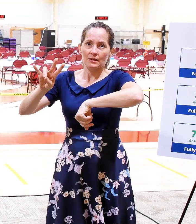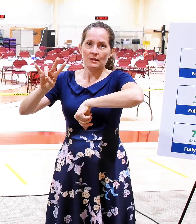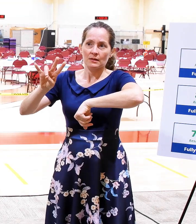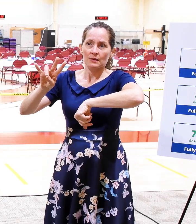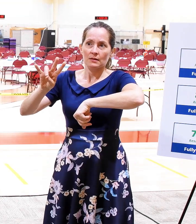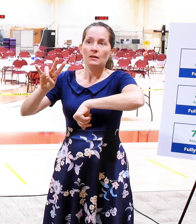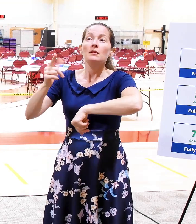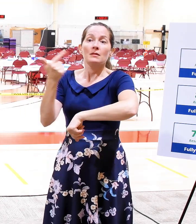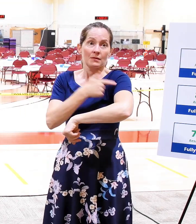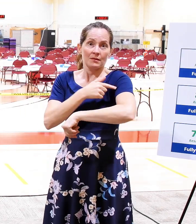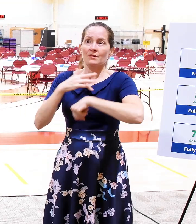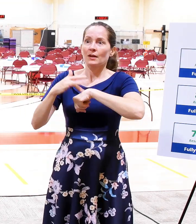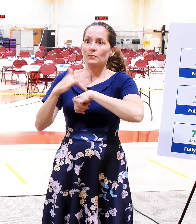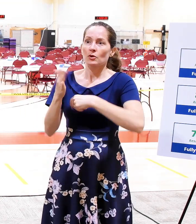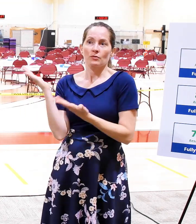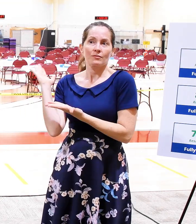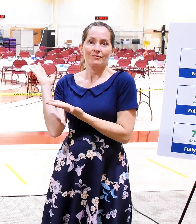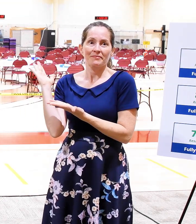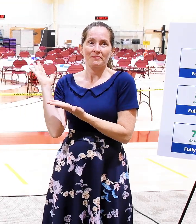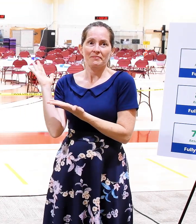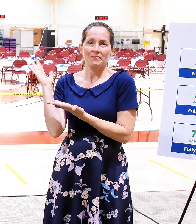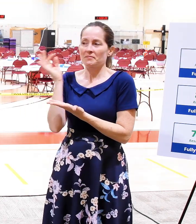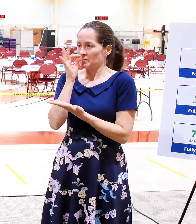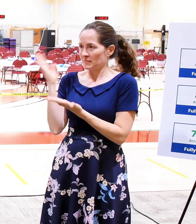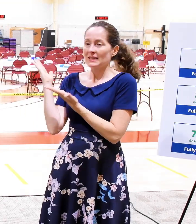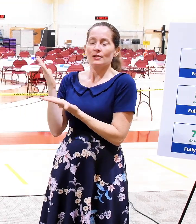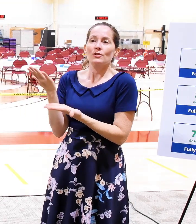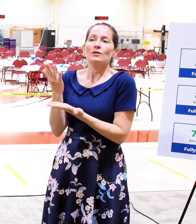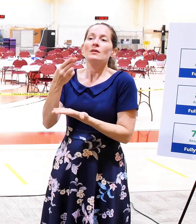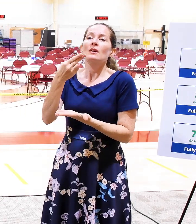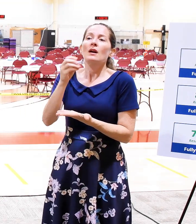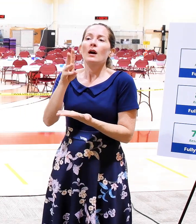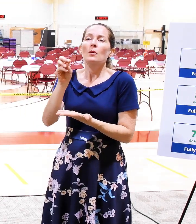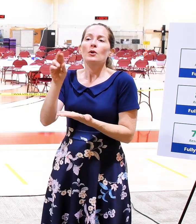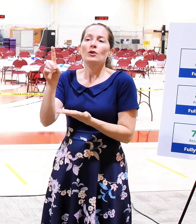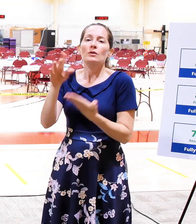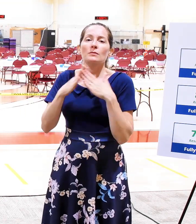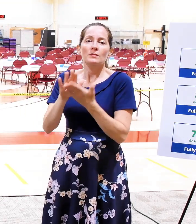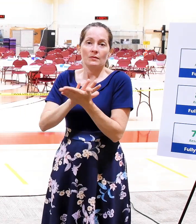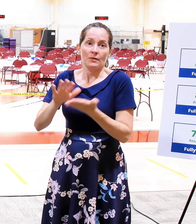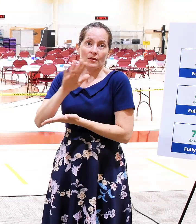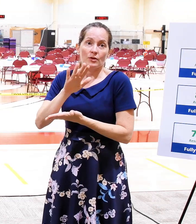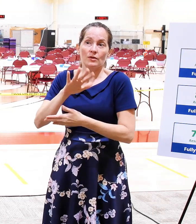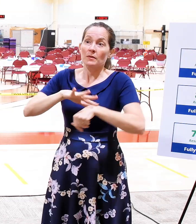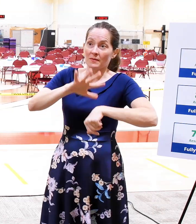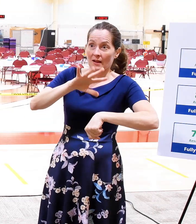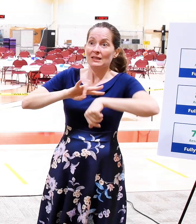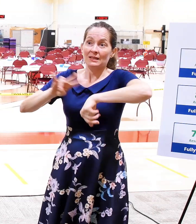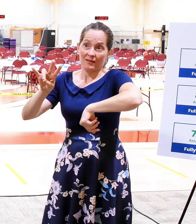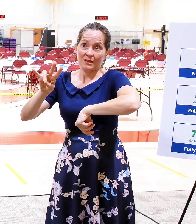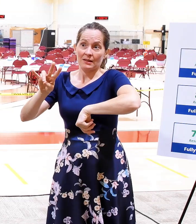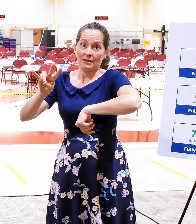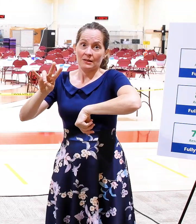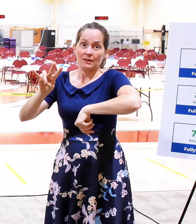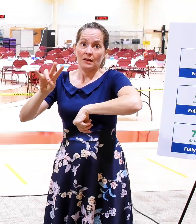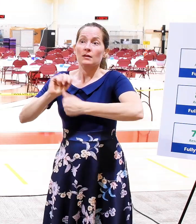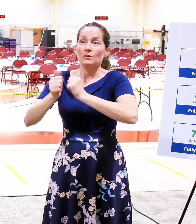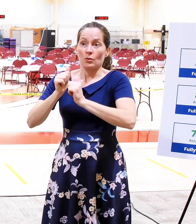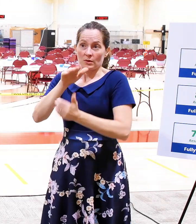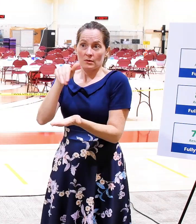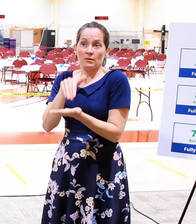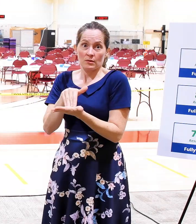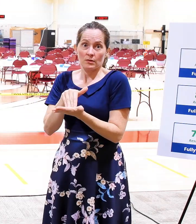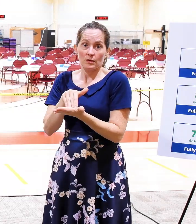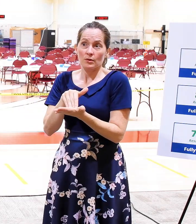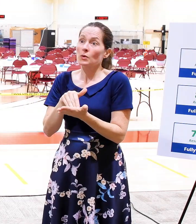clinic right here at Howard Community College from 5 to 7 p.m. tonight. So please bring your kids after work